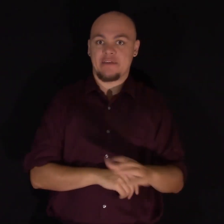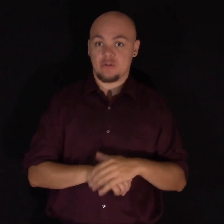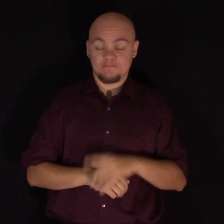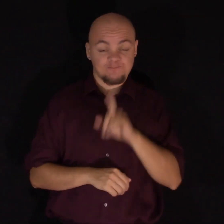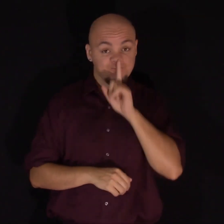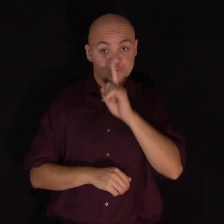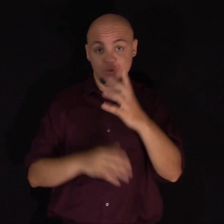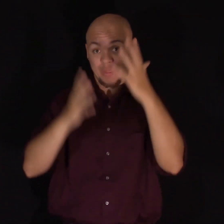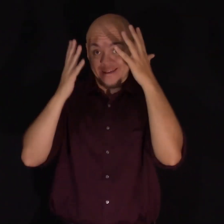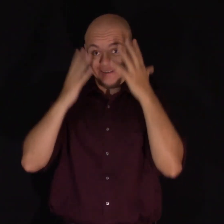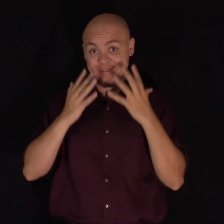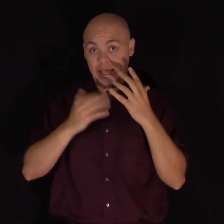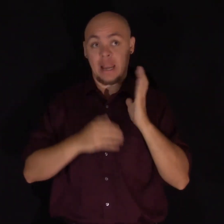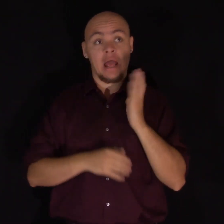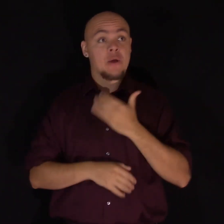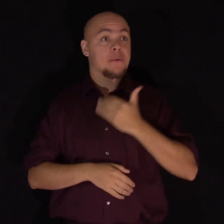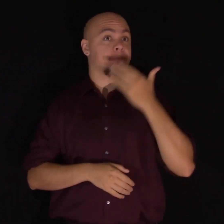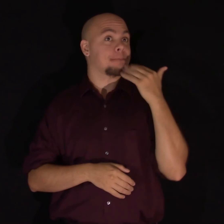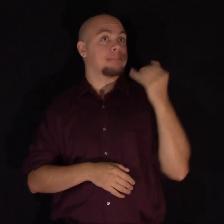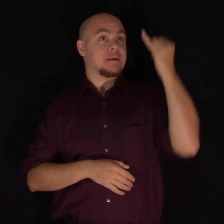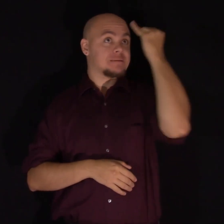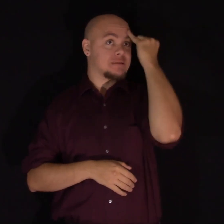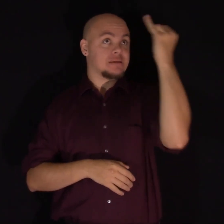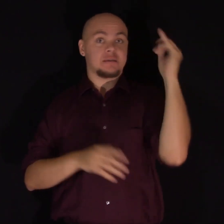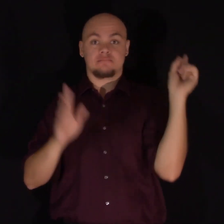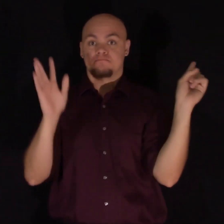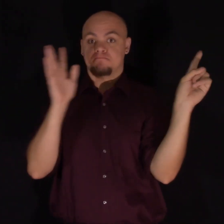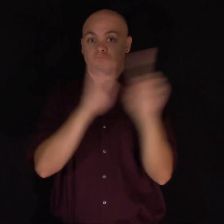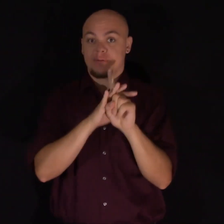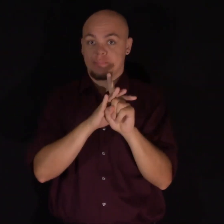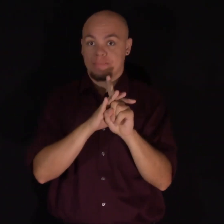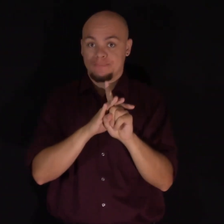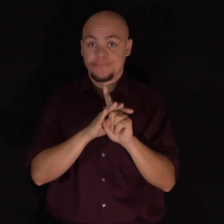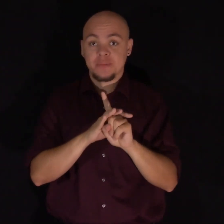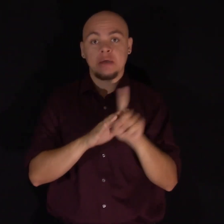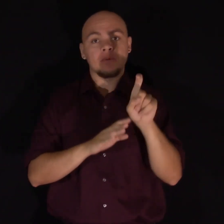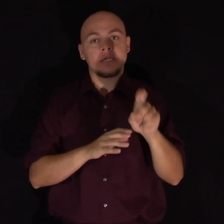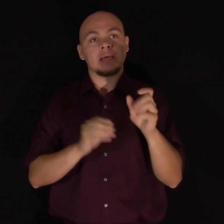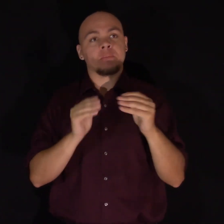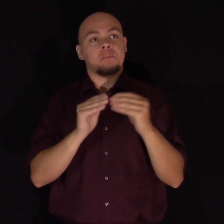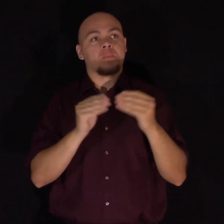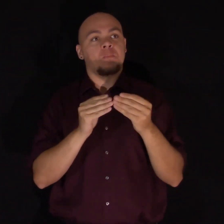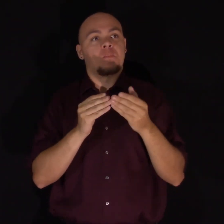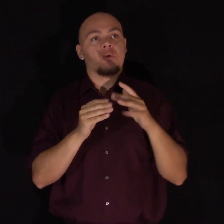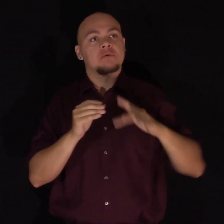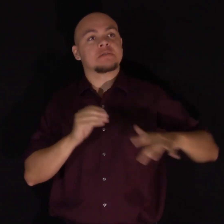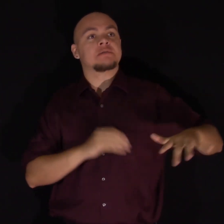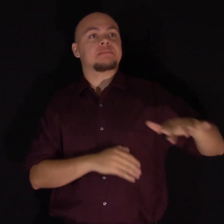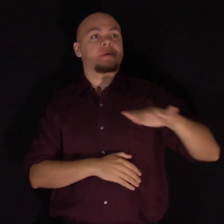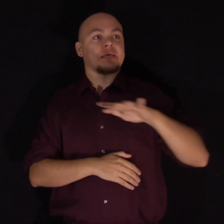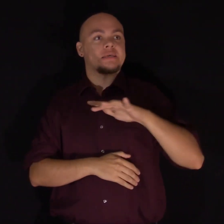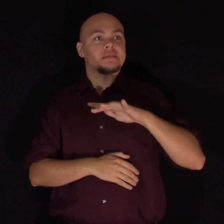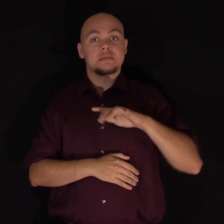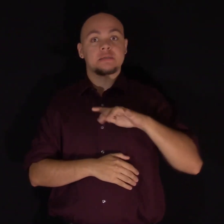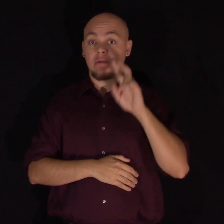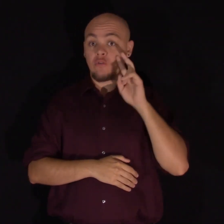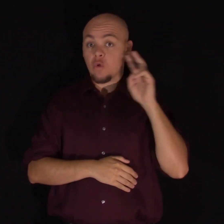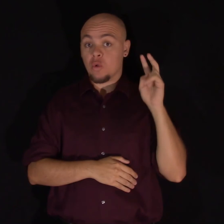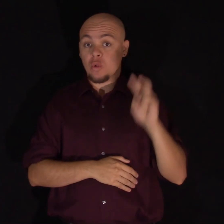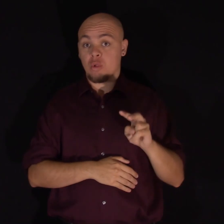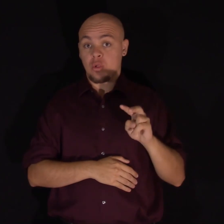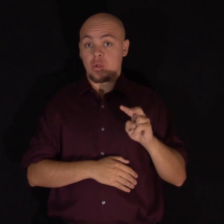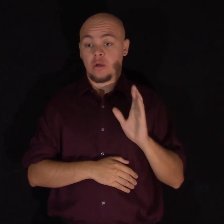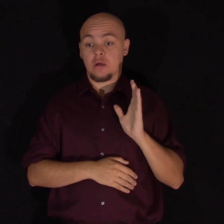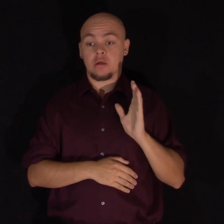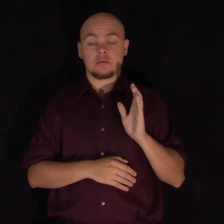sad. This is when our best ideas and plans come to us. We need more space. If you look at what